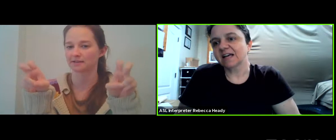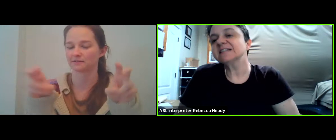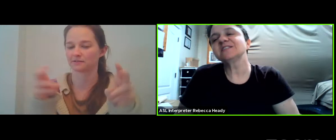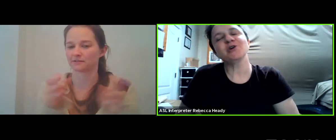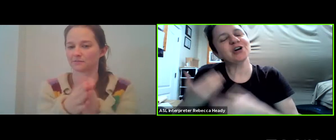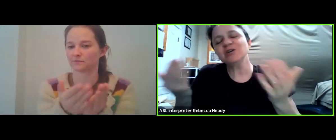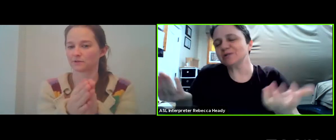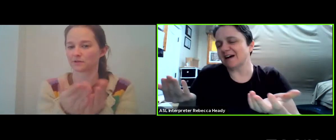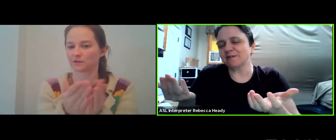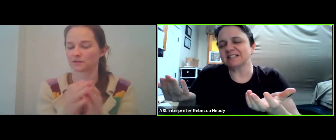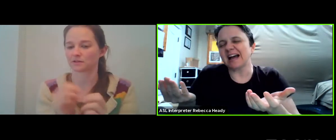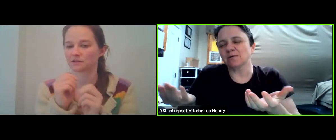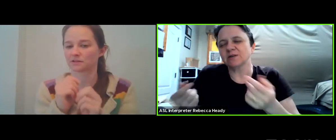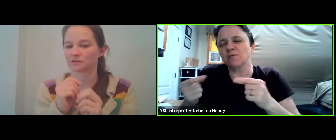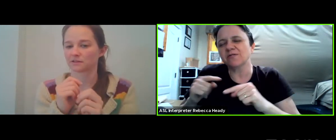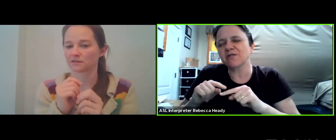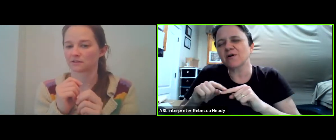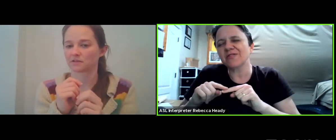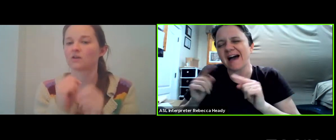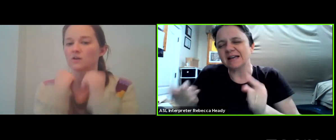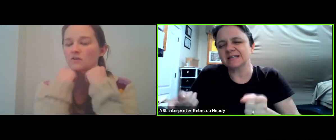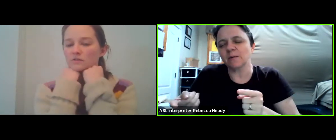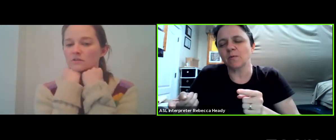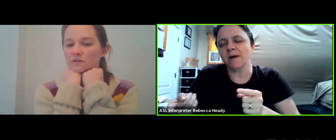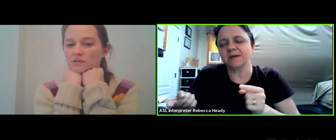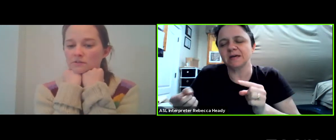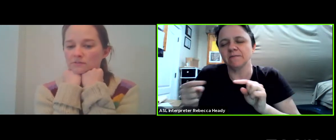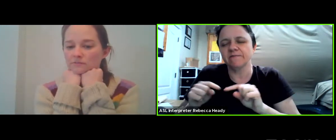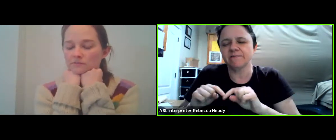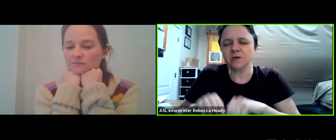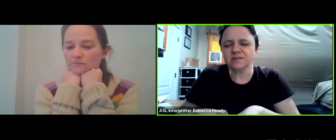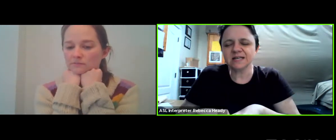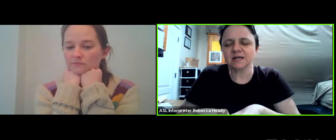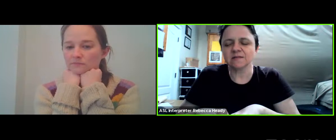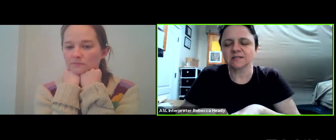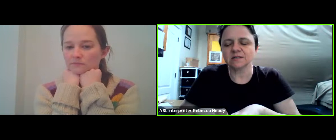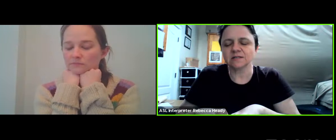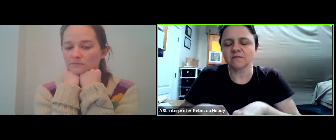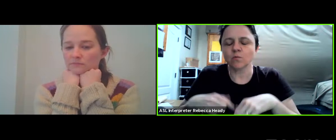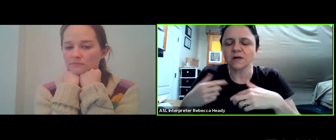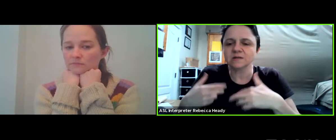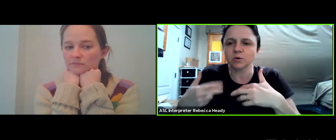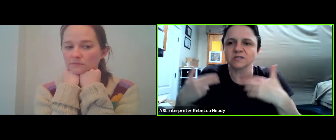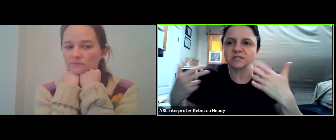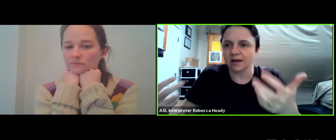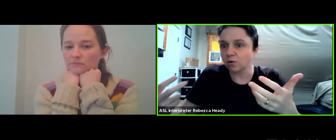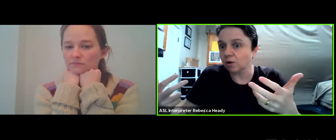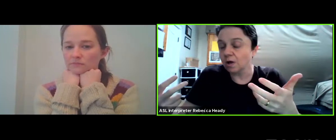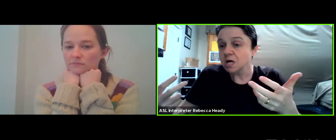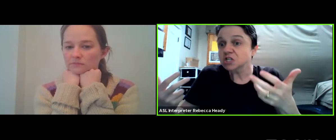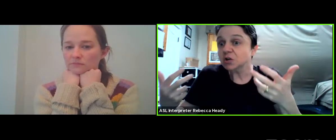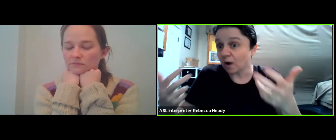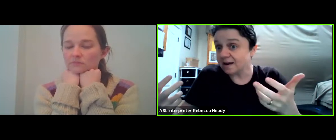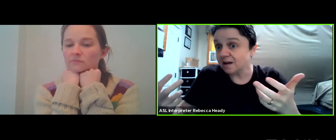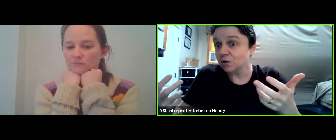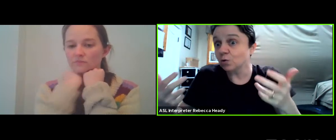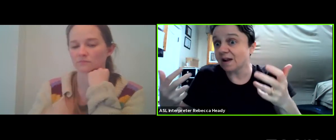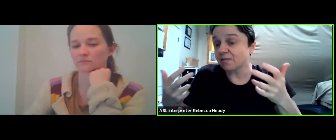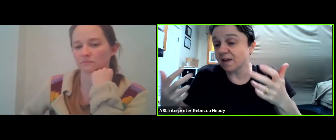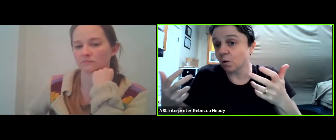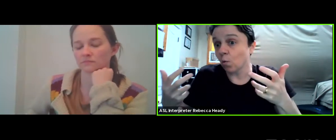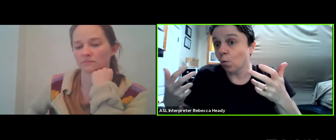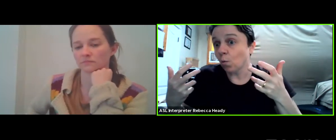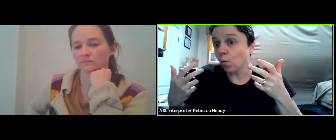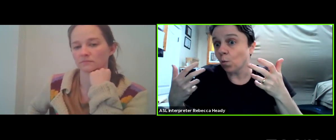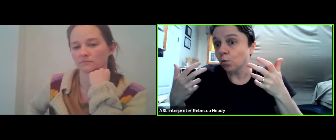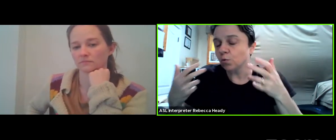like title. because you're going to use that for the title. So that example might be confusing in the sense of what's the book's title, right? You